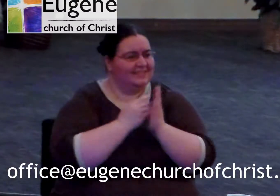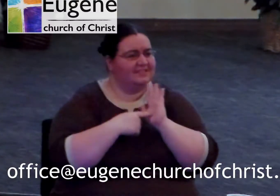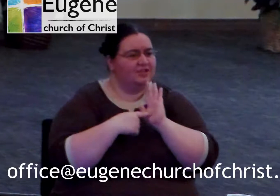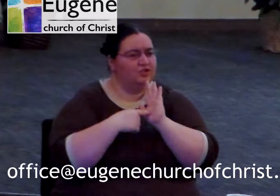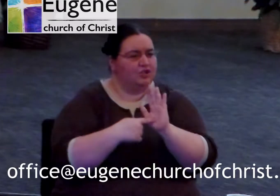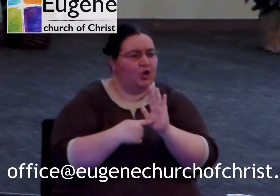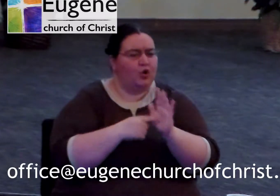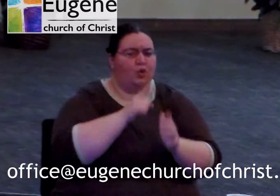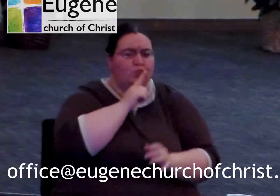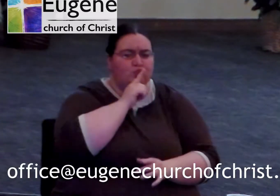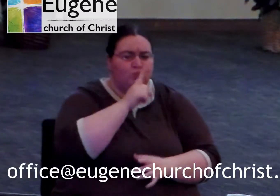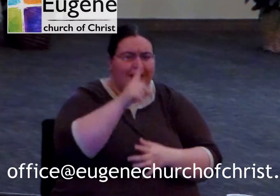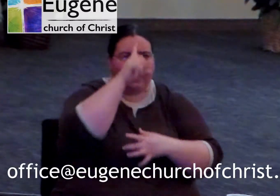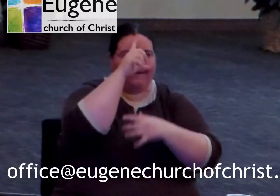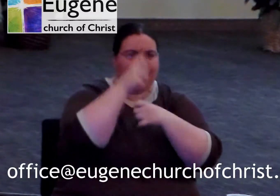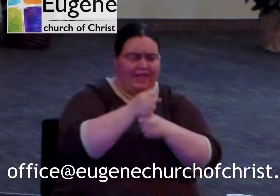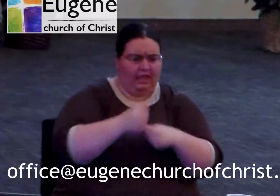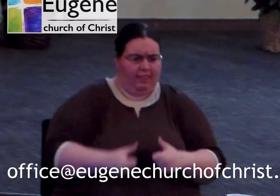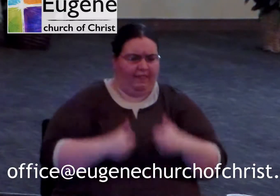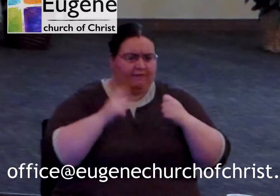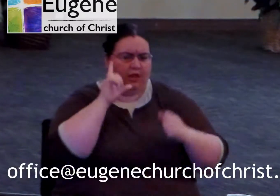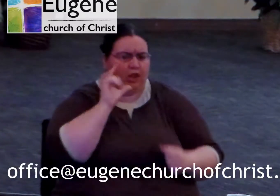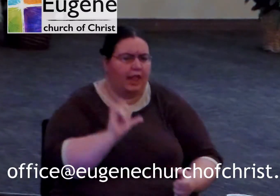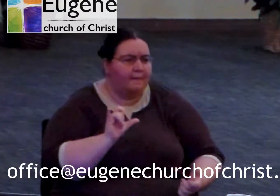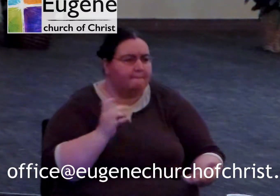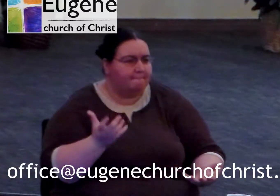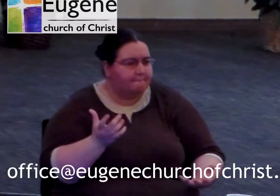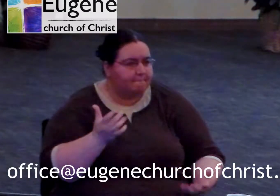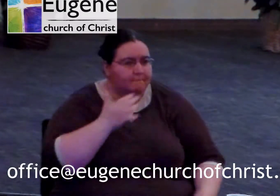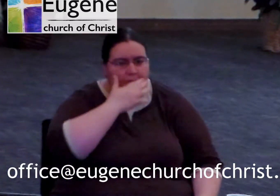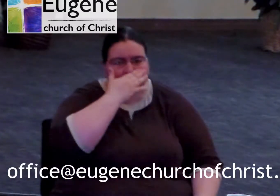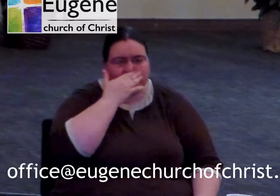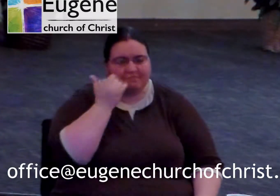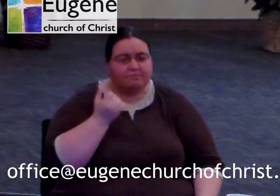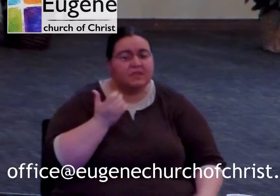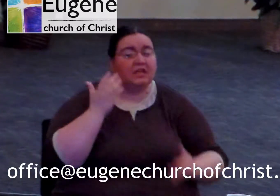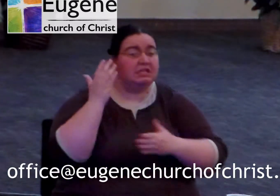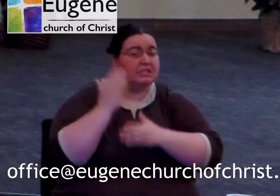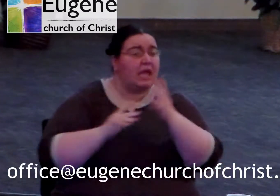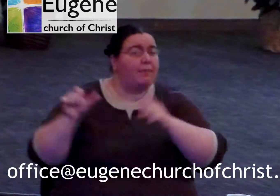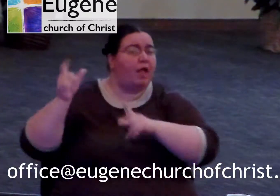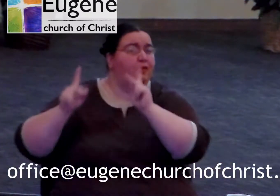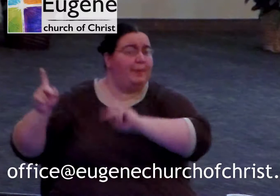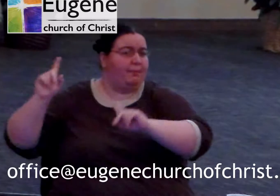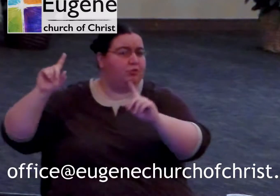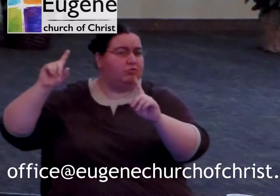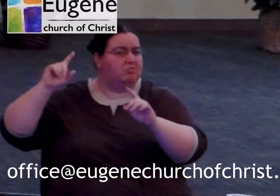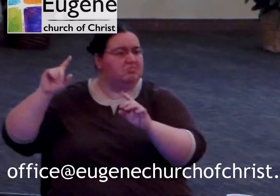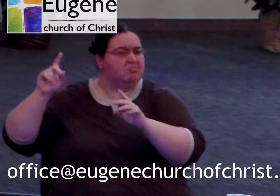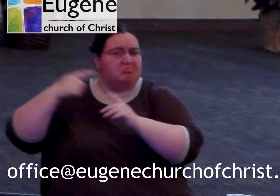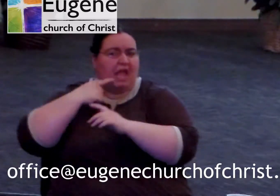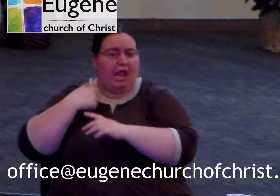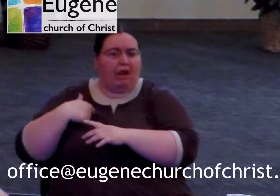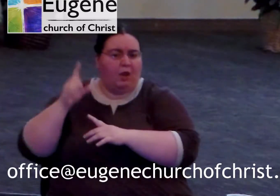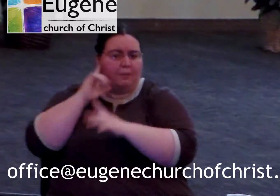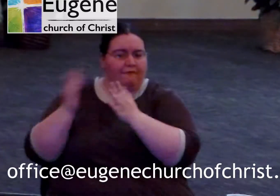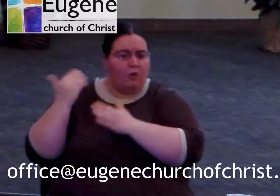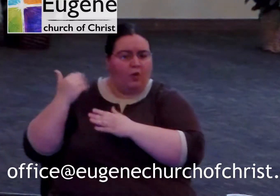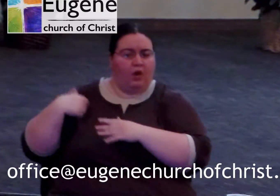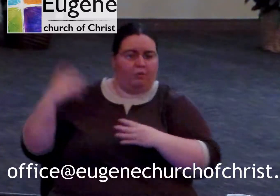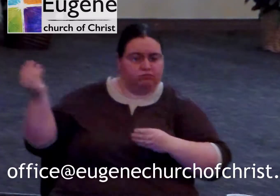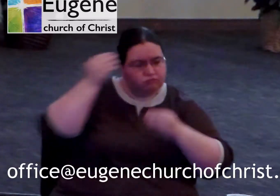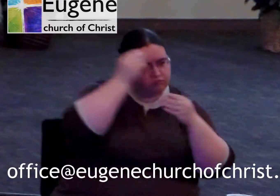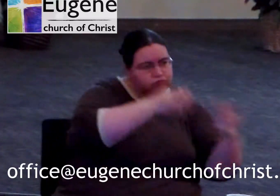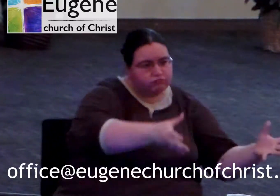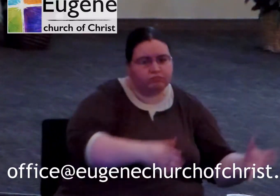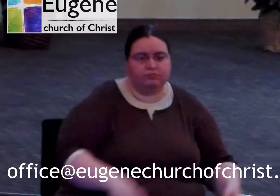along is this: your direction, not your intention, determines your destination. I first heard this quote from Andy Stanley. In fact, he's